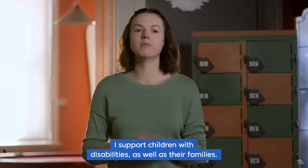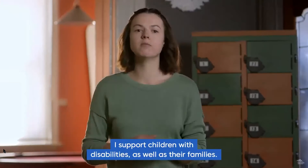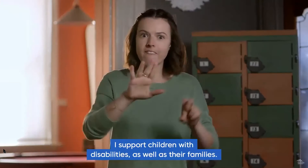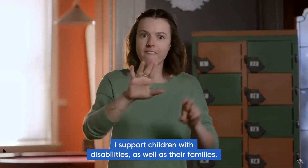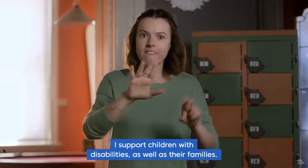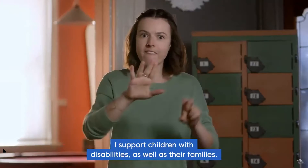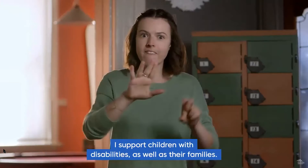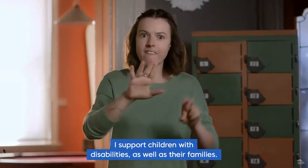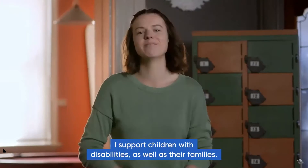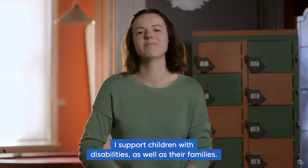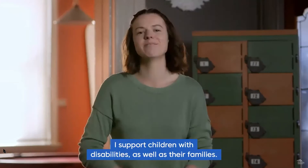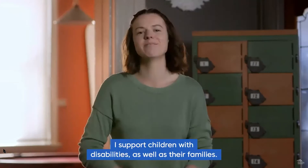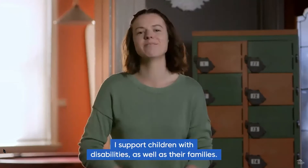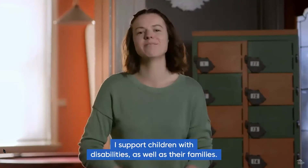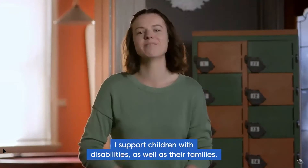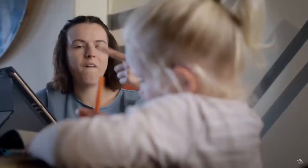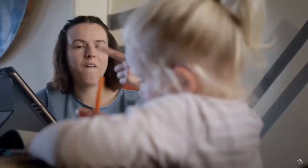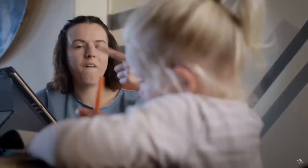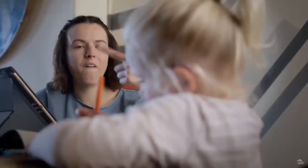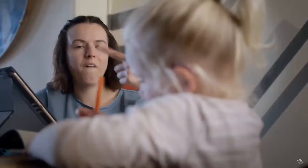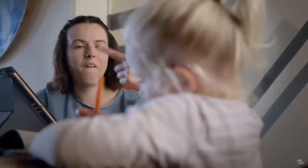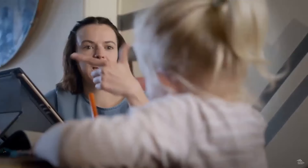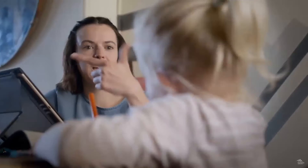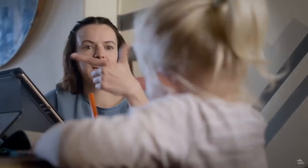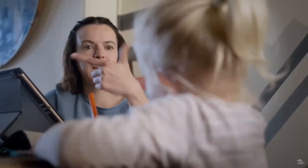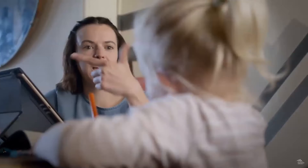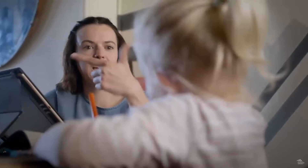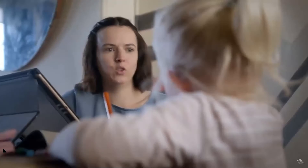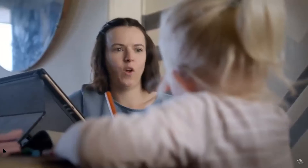disabilities as well as their families.